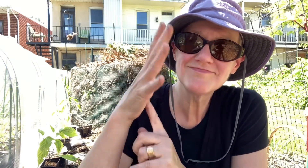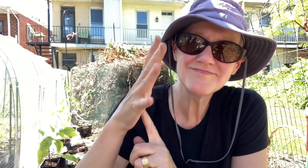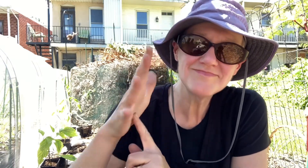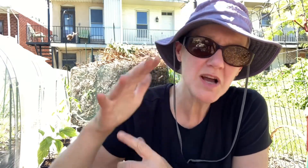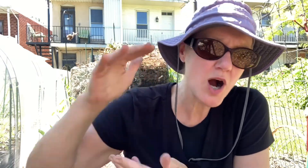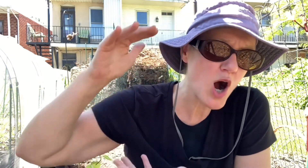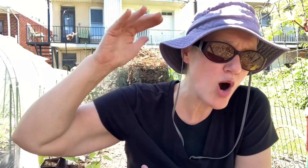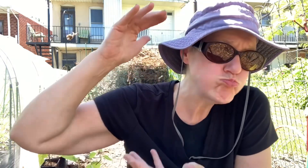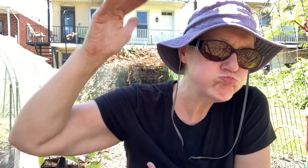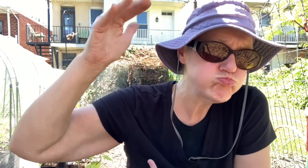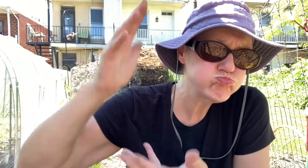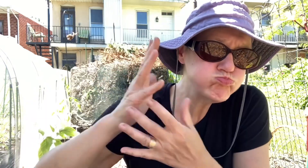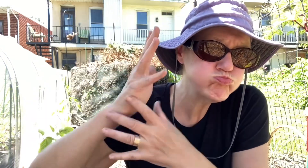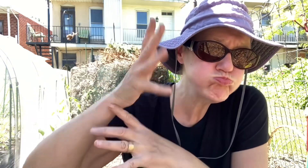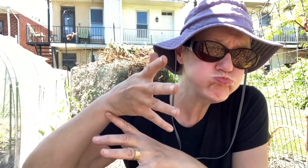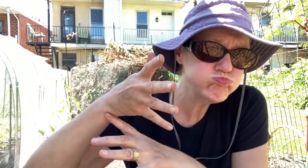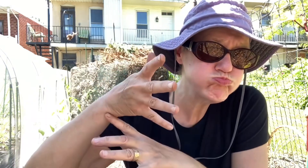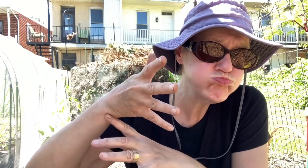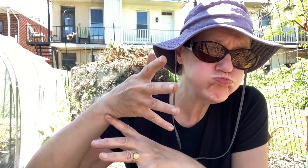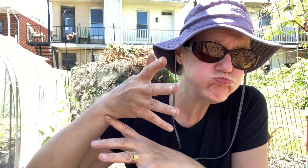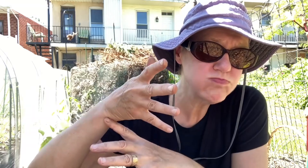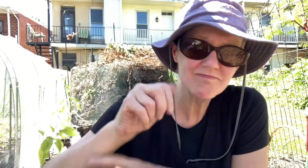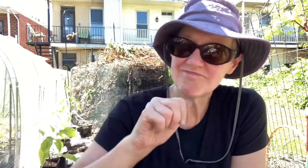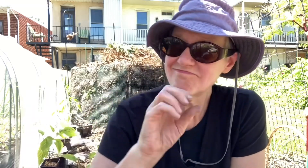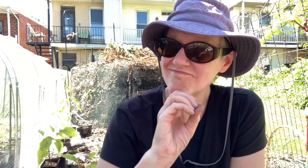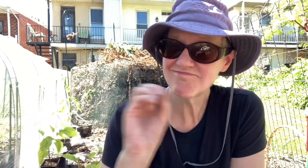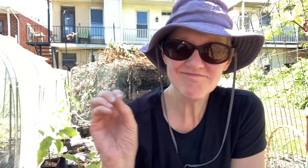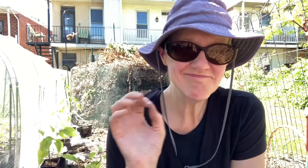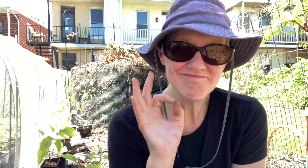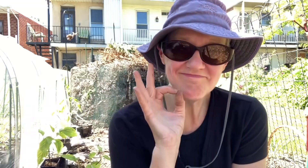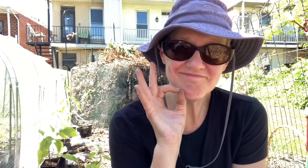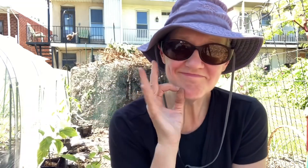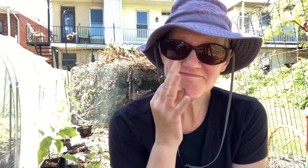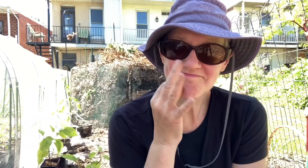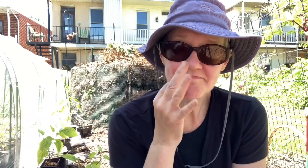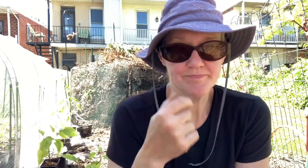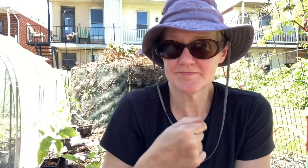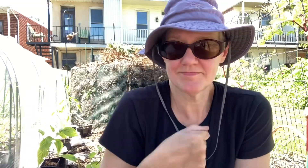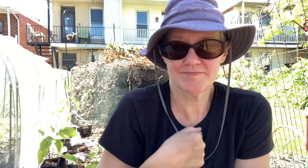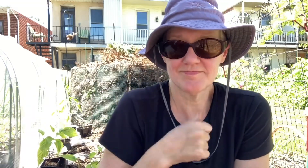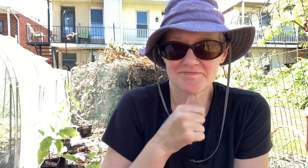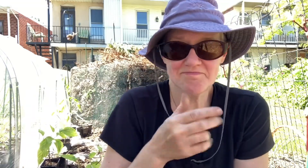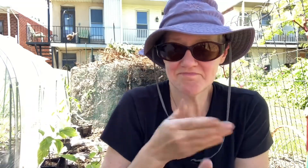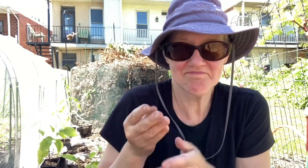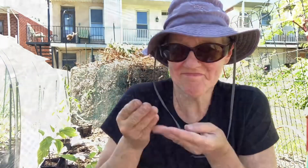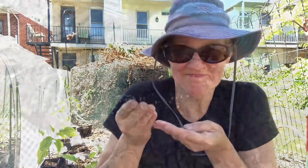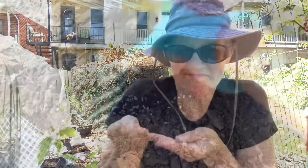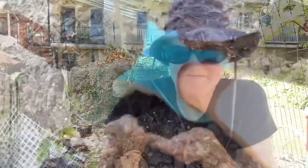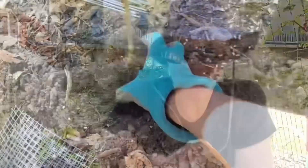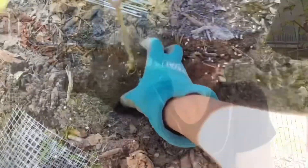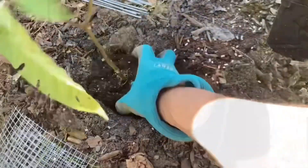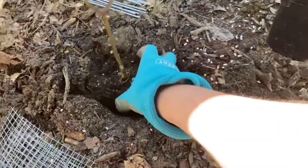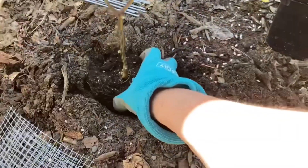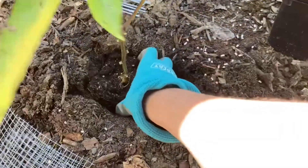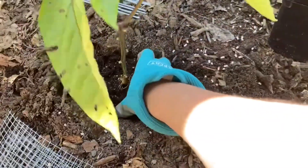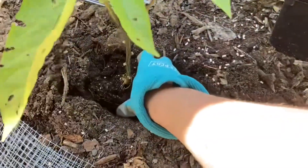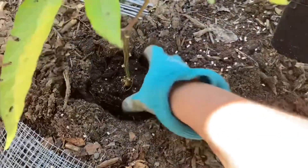beautiful green leaves and big lush plants and no fruit. I don't plan to feed my peppers.